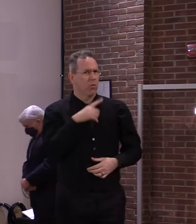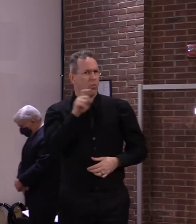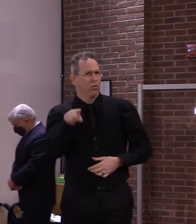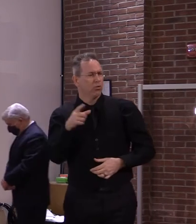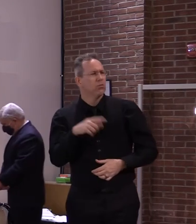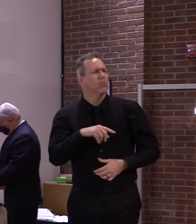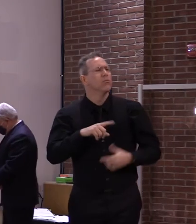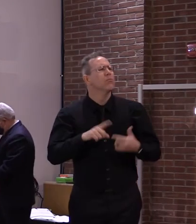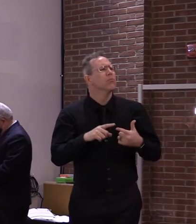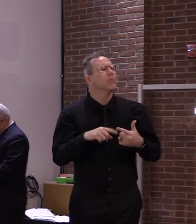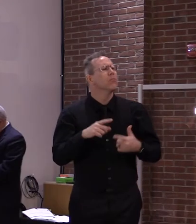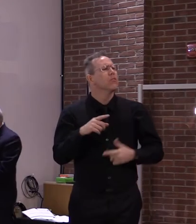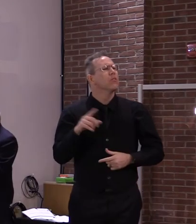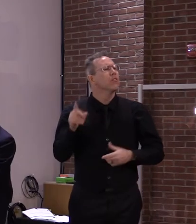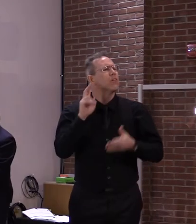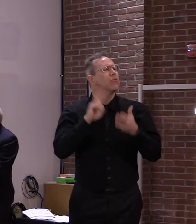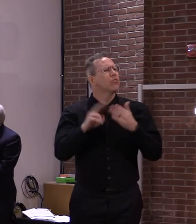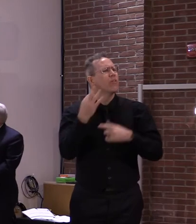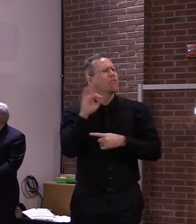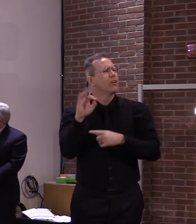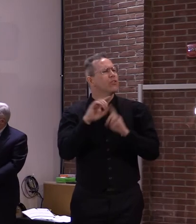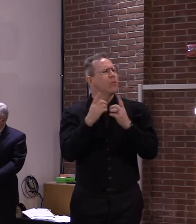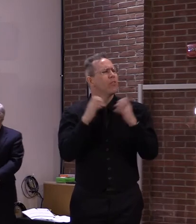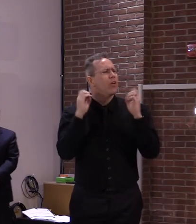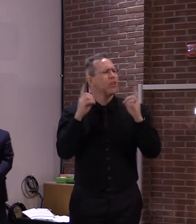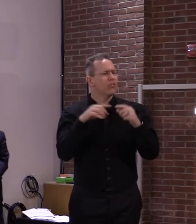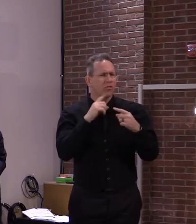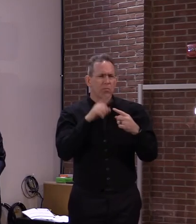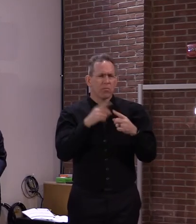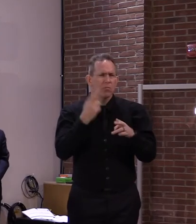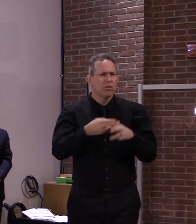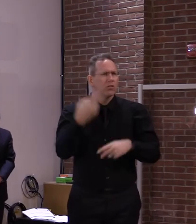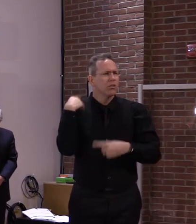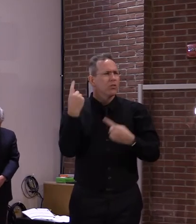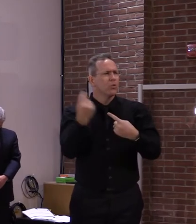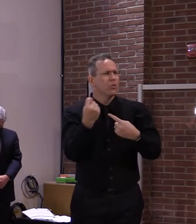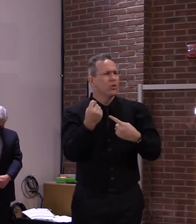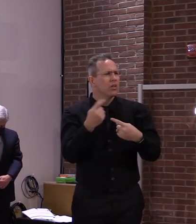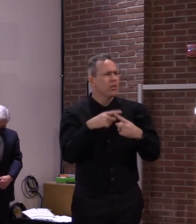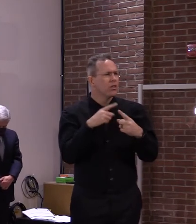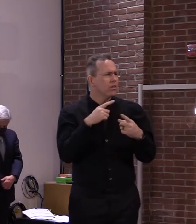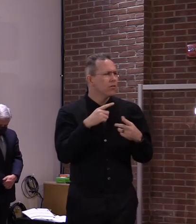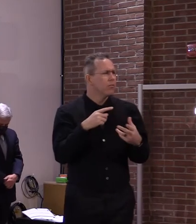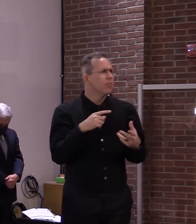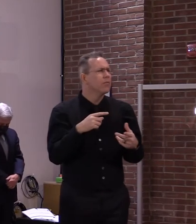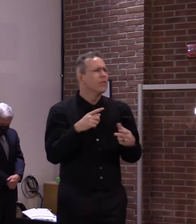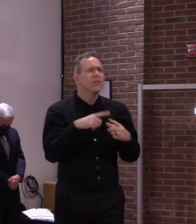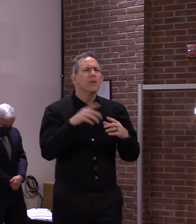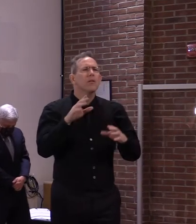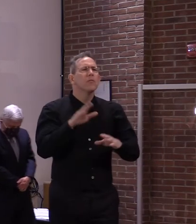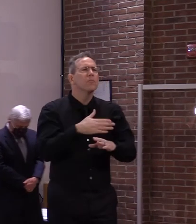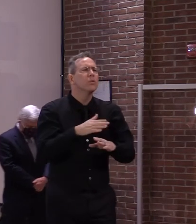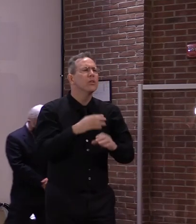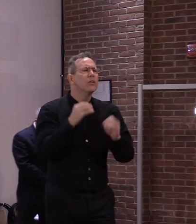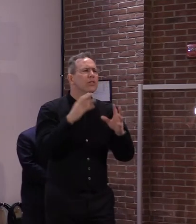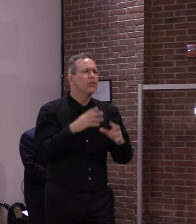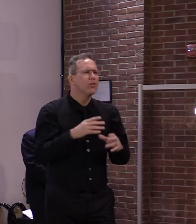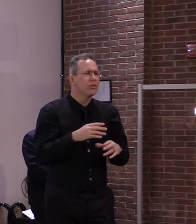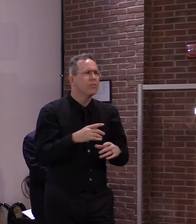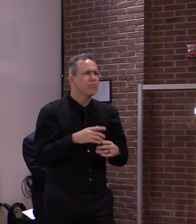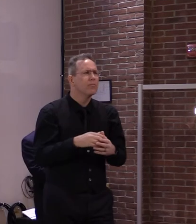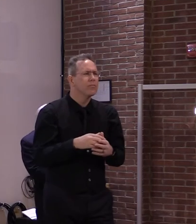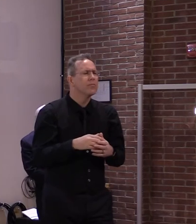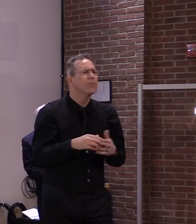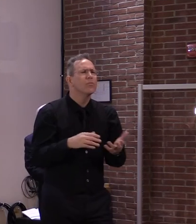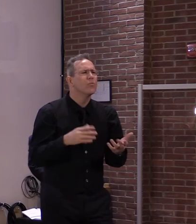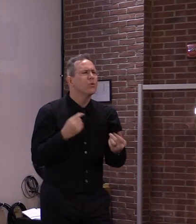educators on tuesday and if he can give us kind of an insight on what the what that will look like and when students participating in